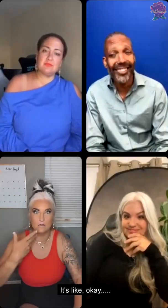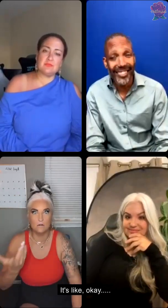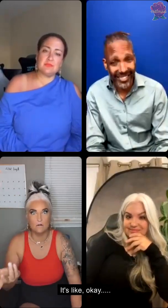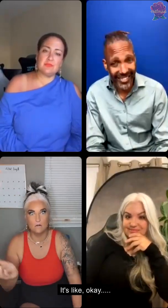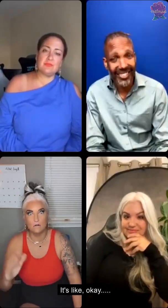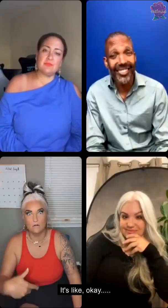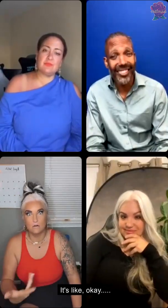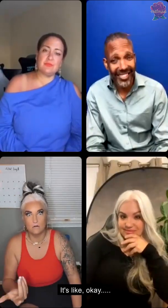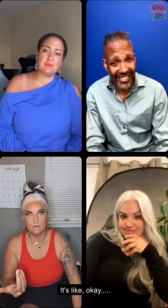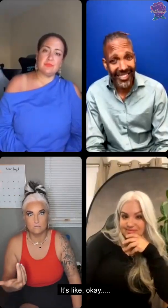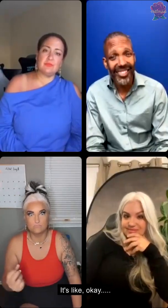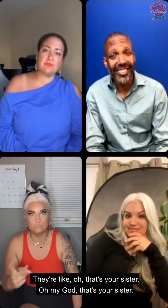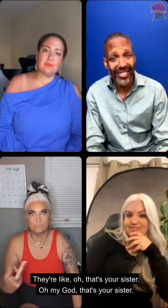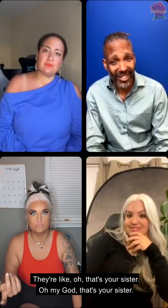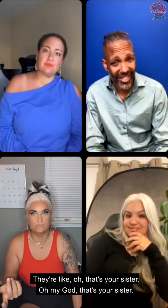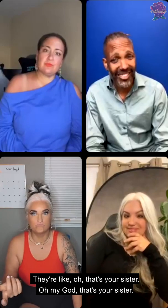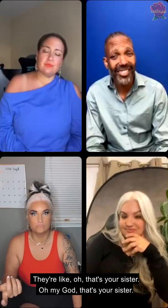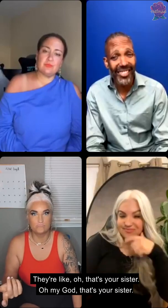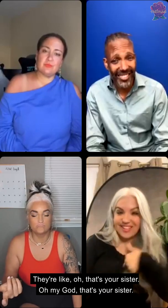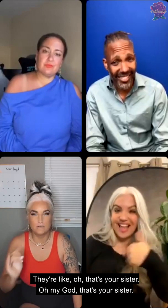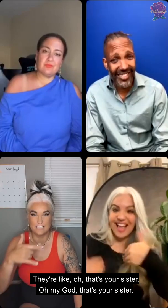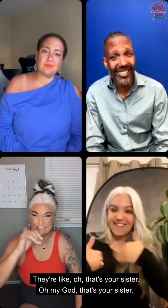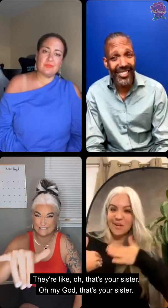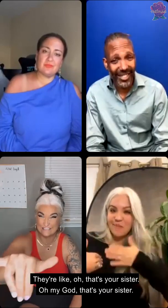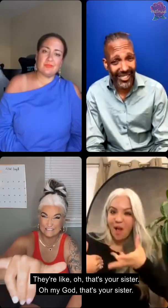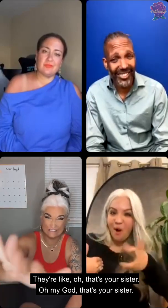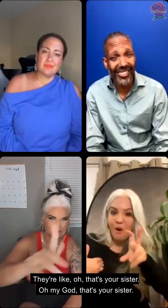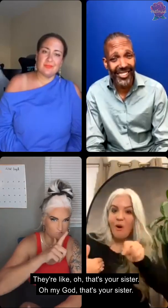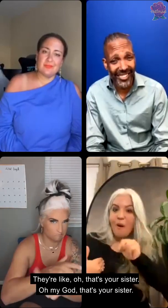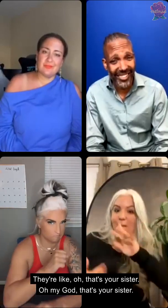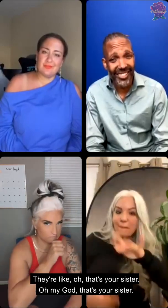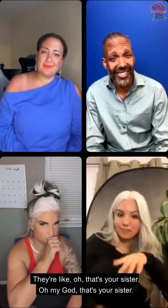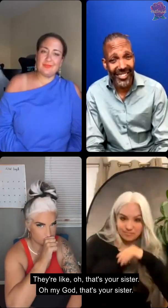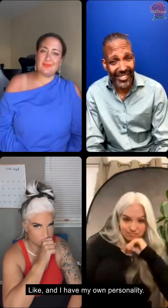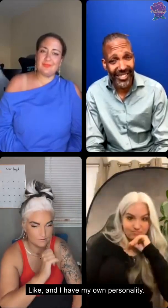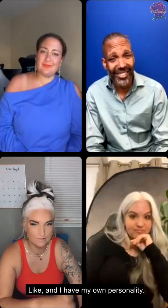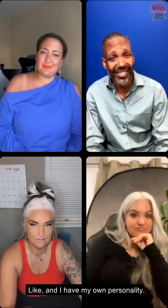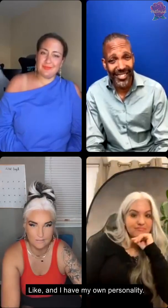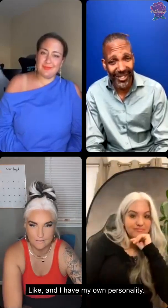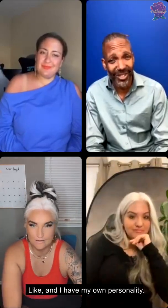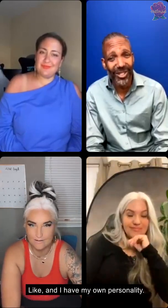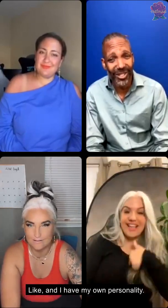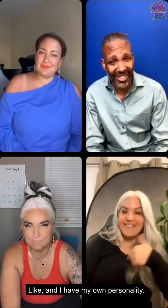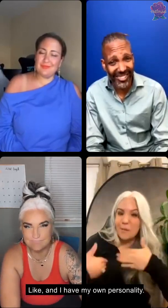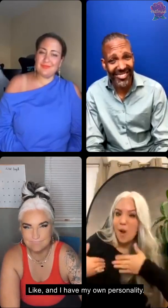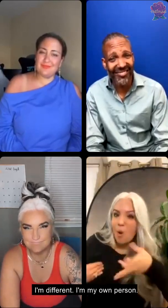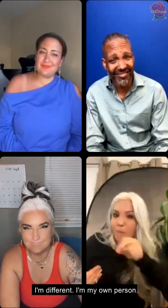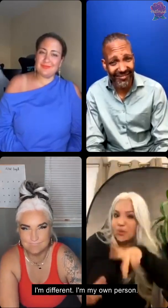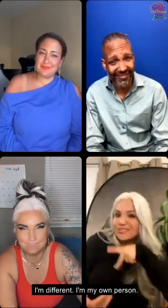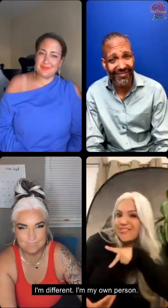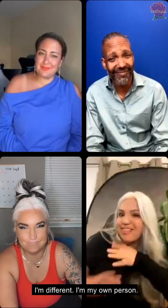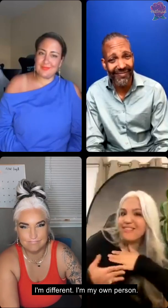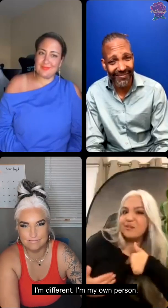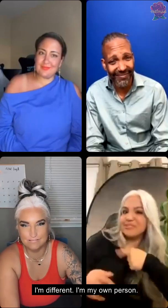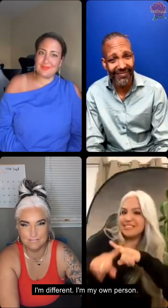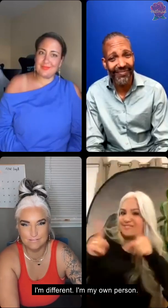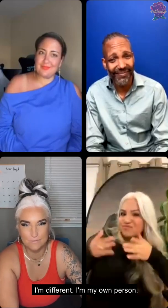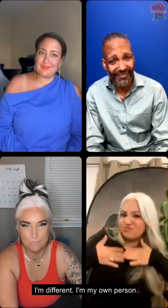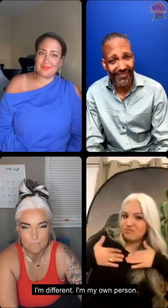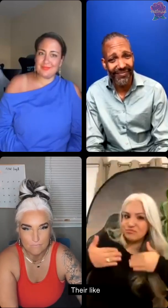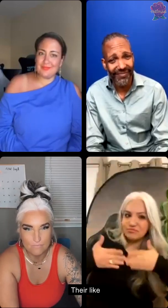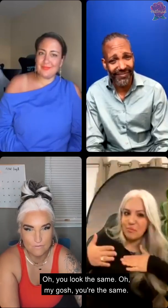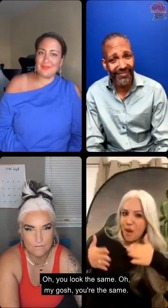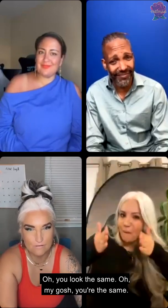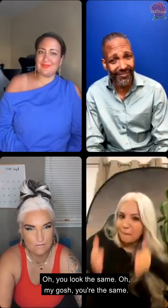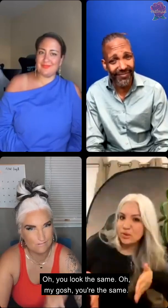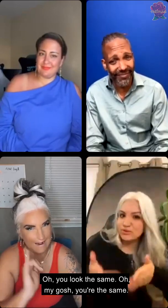It's like, okay. Yes. They're like, oh, that's your sister. Oh my God, that's your sister. Like, and I have my own personality. I'm different. I'm my